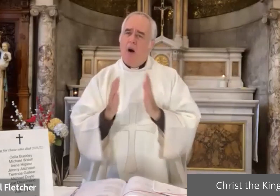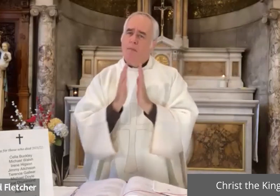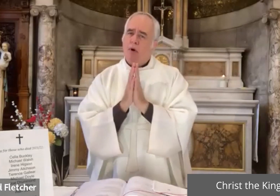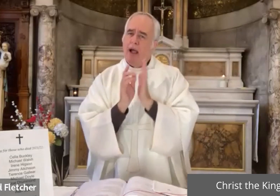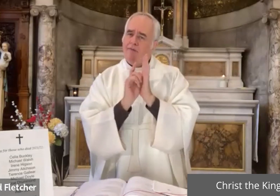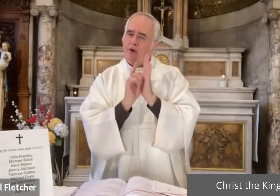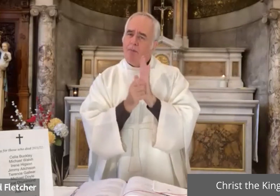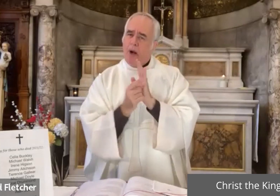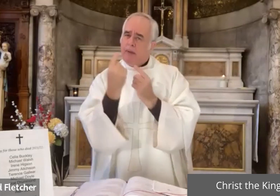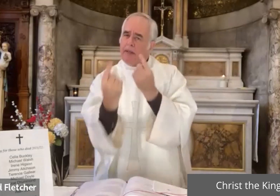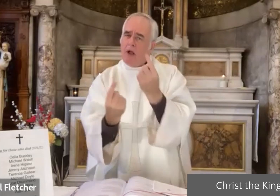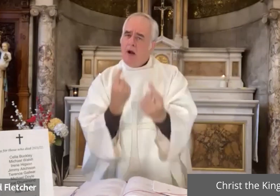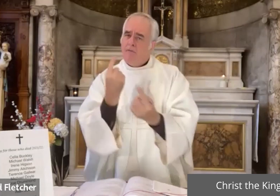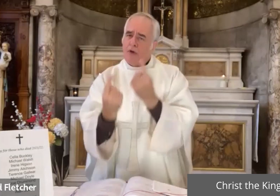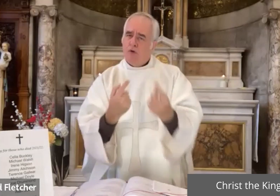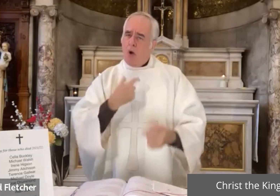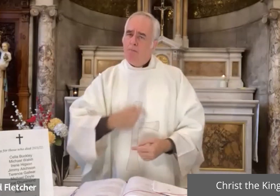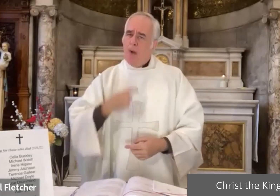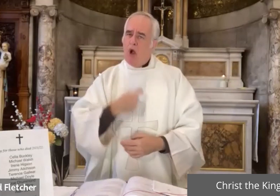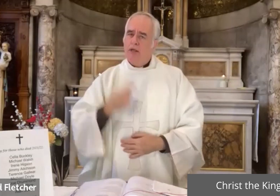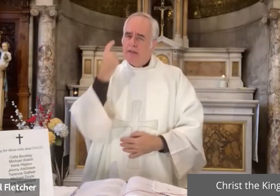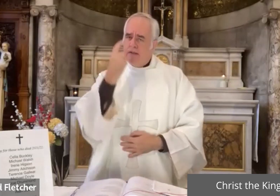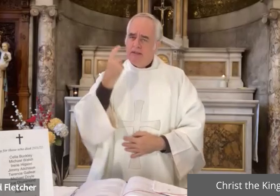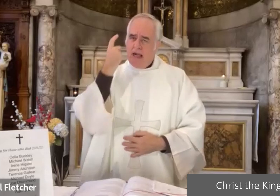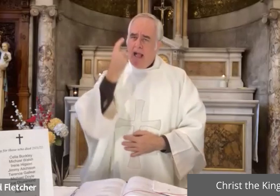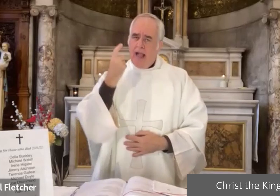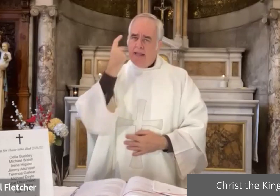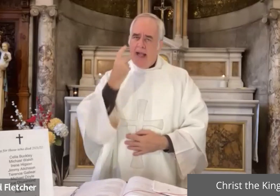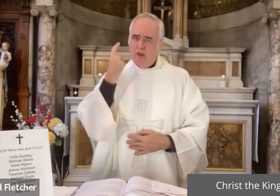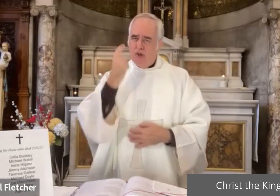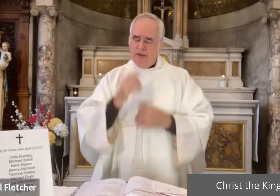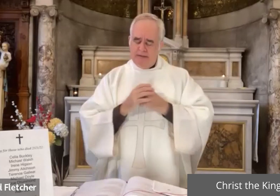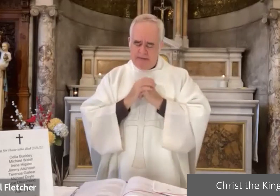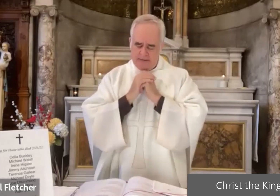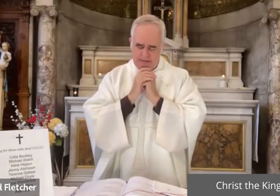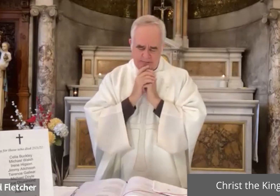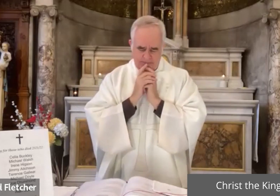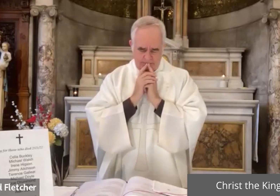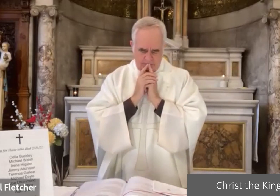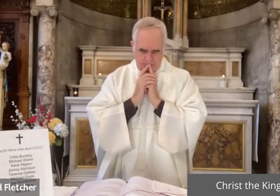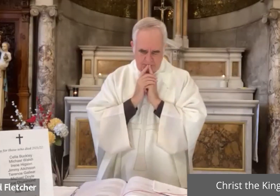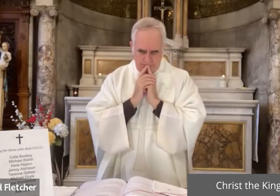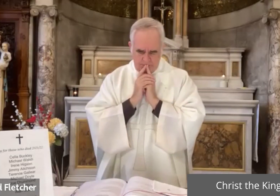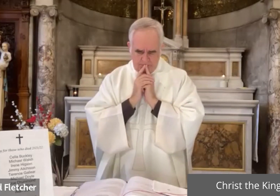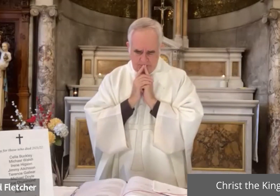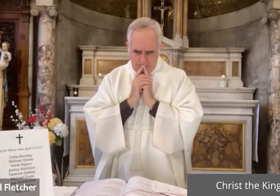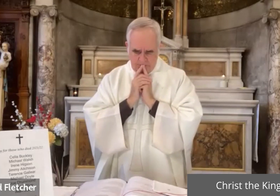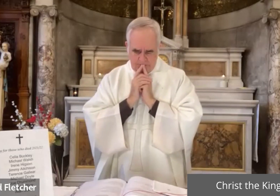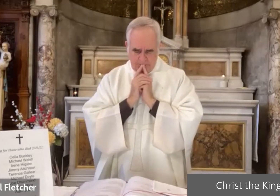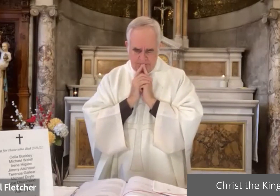And now pray for a moment for your own personal intentions.